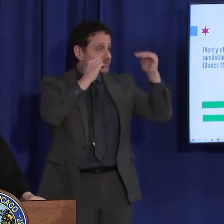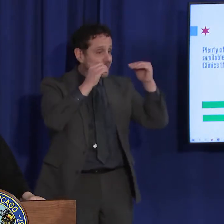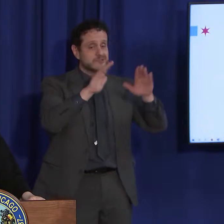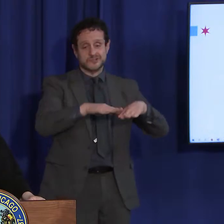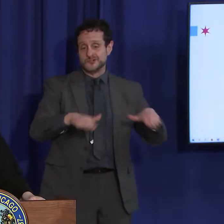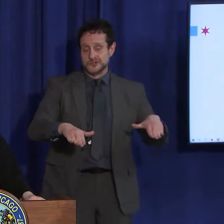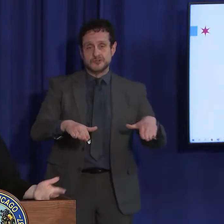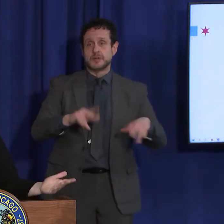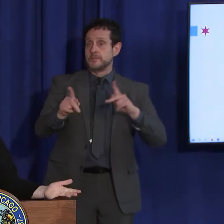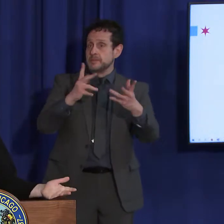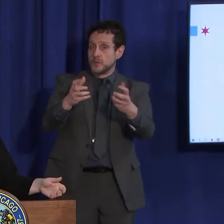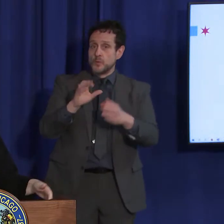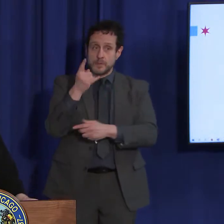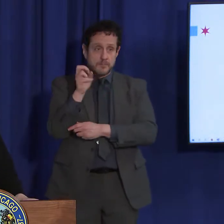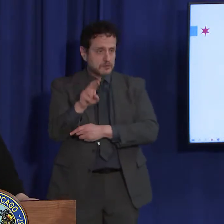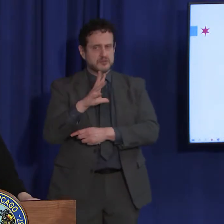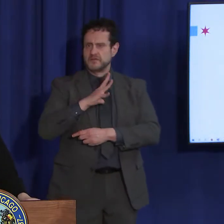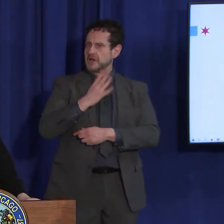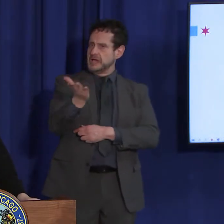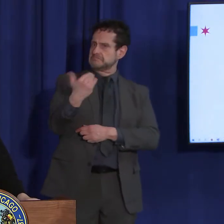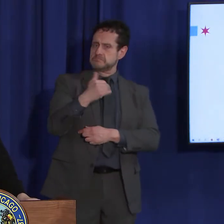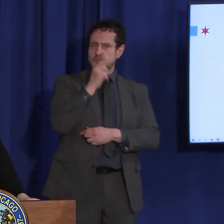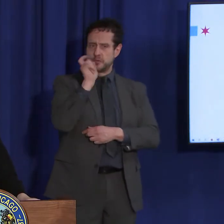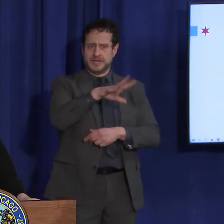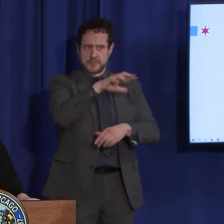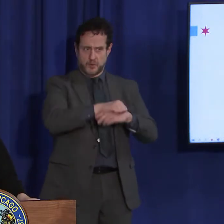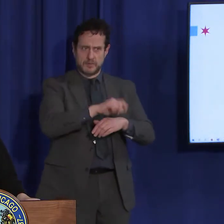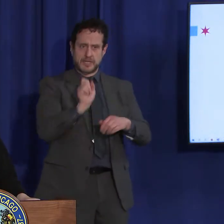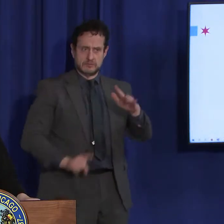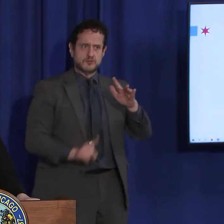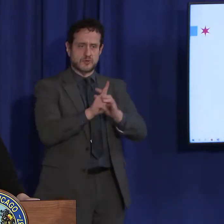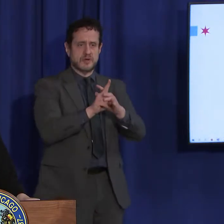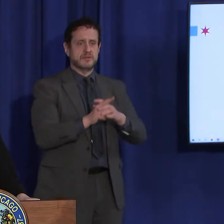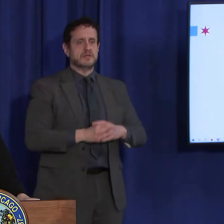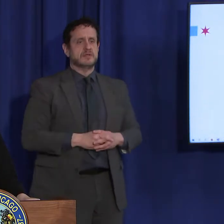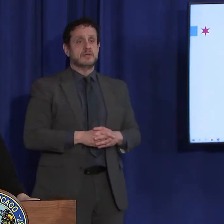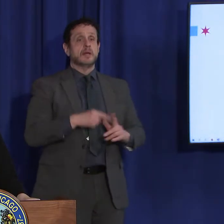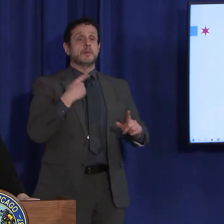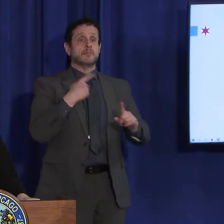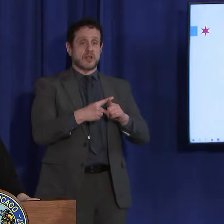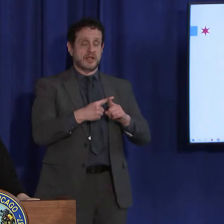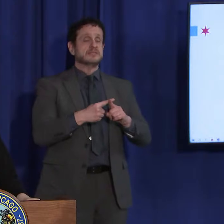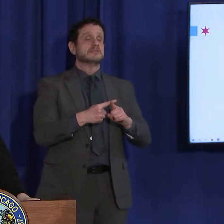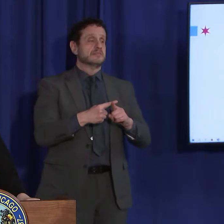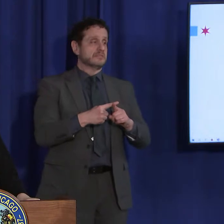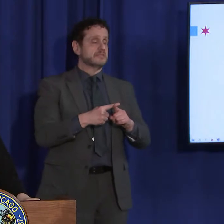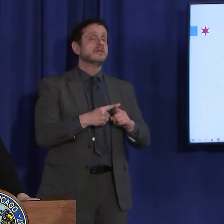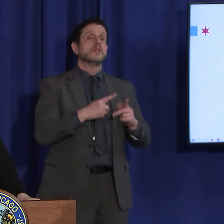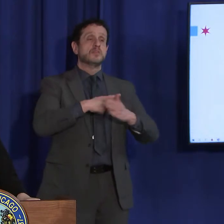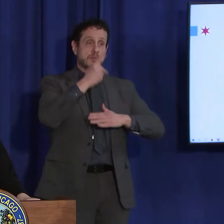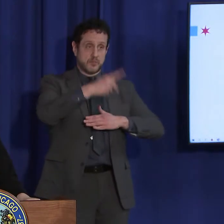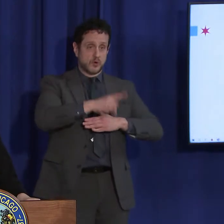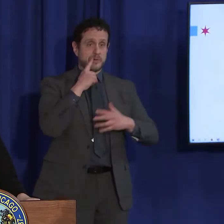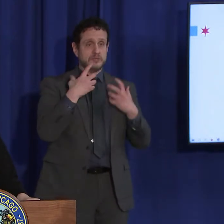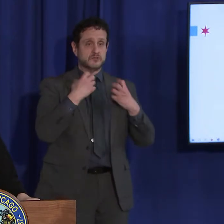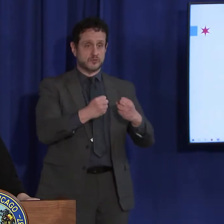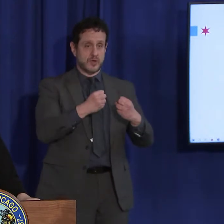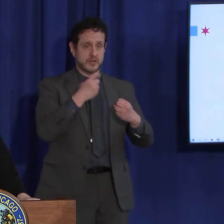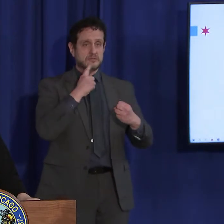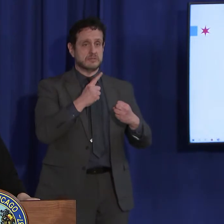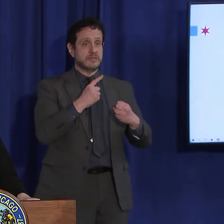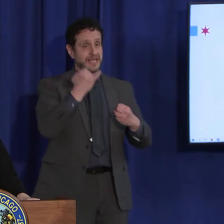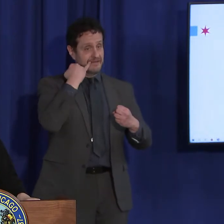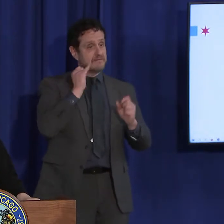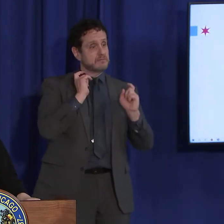as a walk-in. And finally, our Protect Chicago at Home program, still going very, very strong. It is not